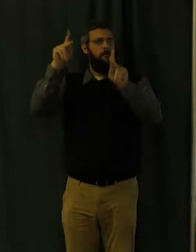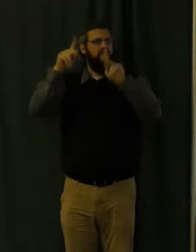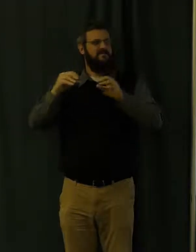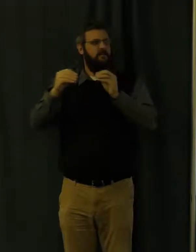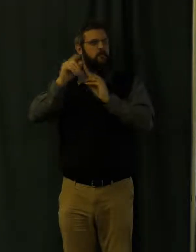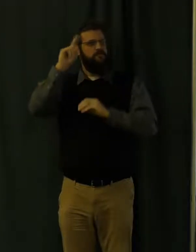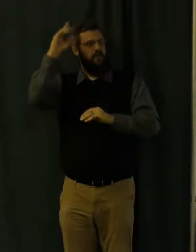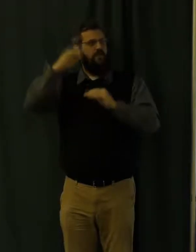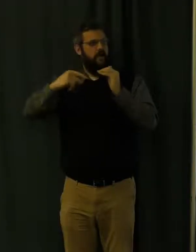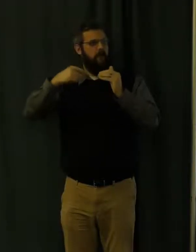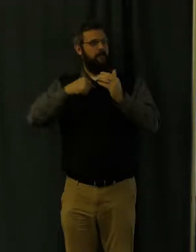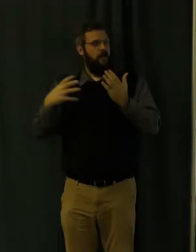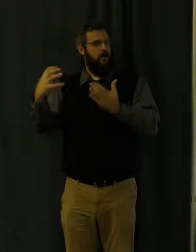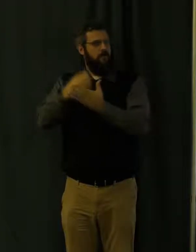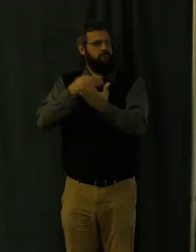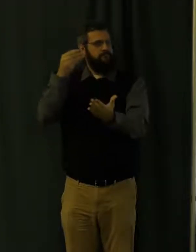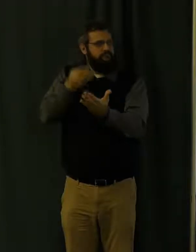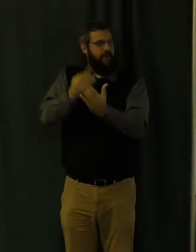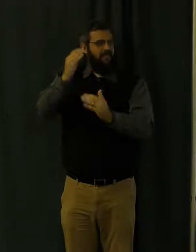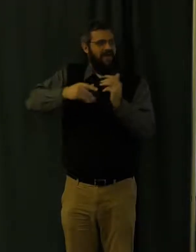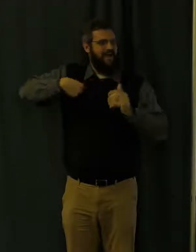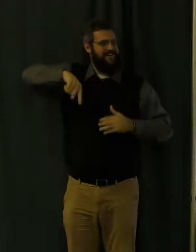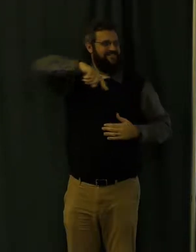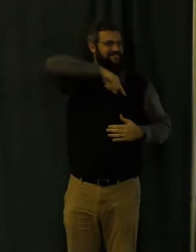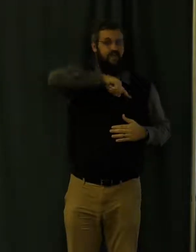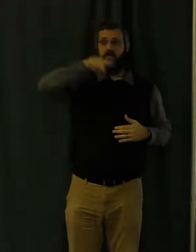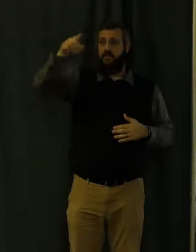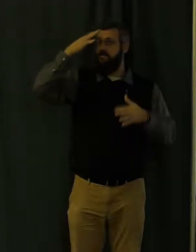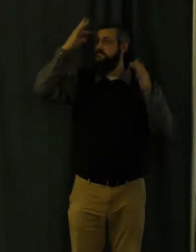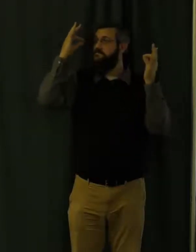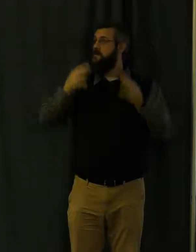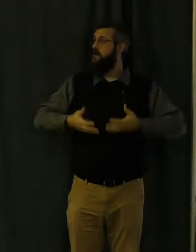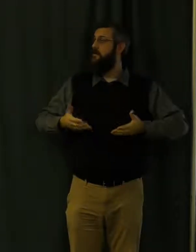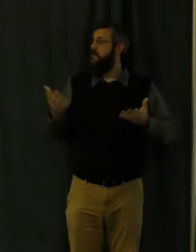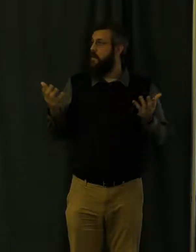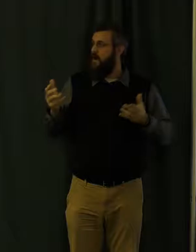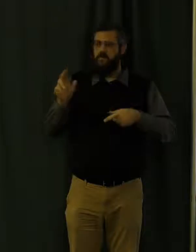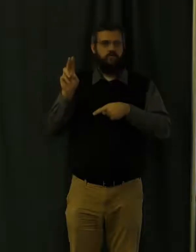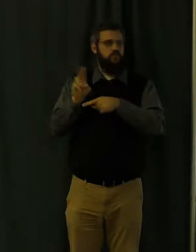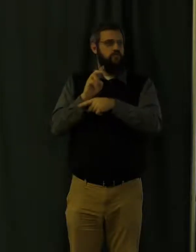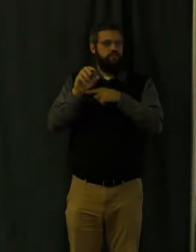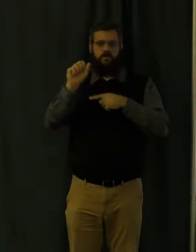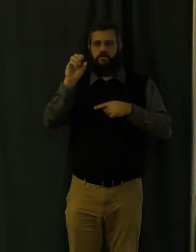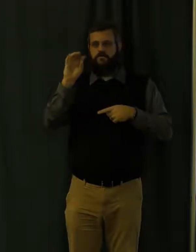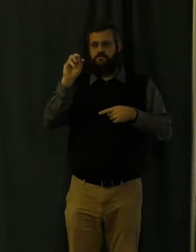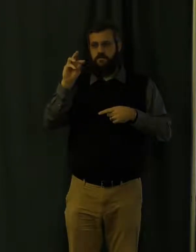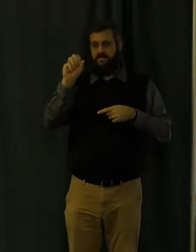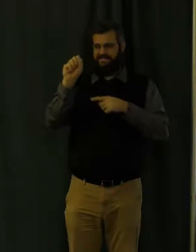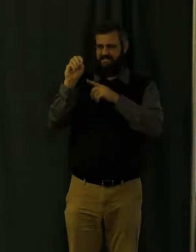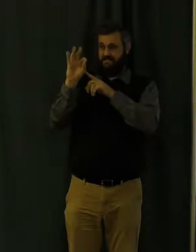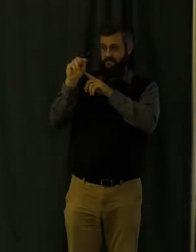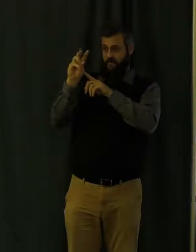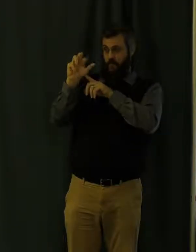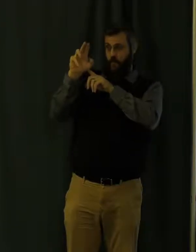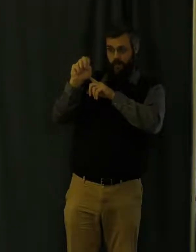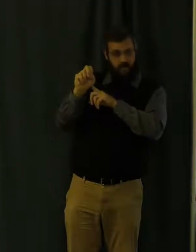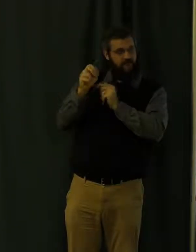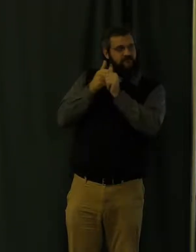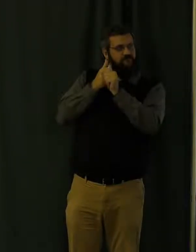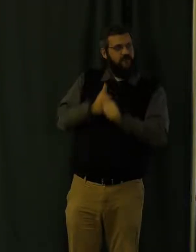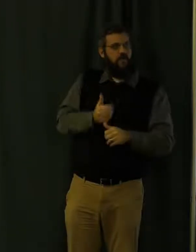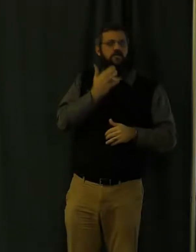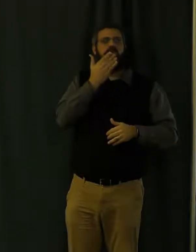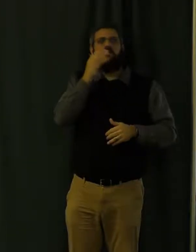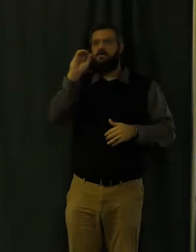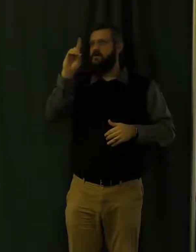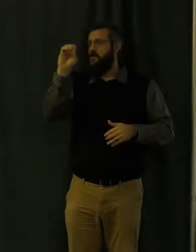sure making a lot more money than any of us in this room, decided to color code productivity software. And the reason I say that is because if you are working on a